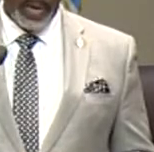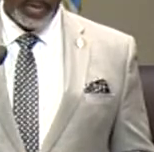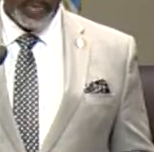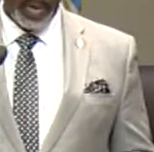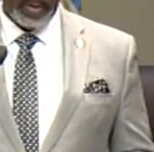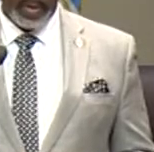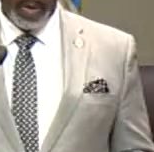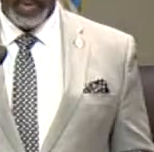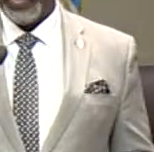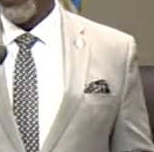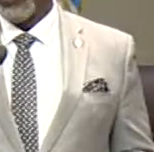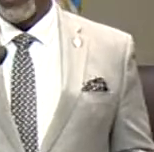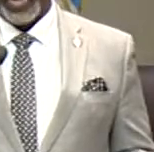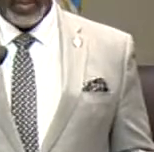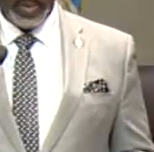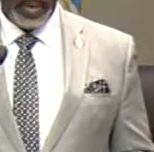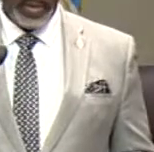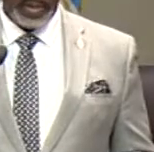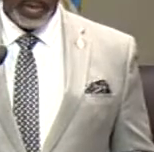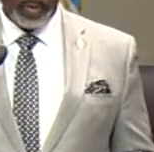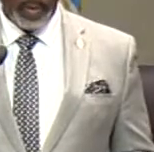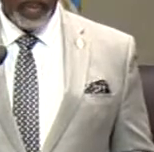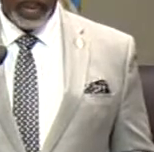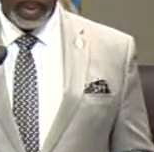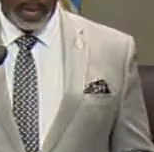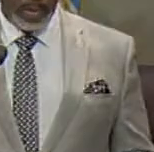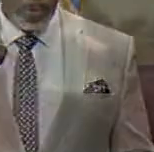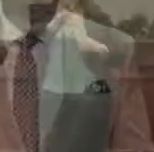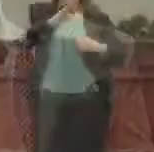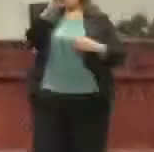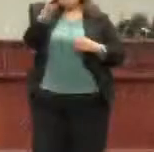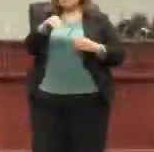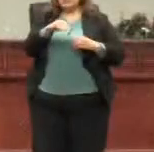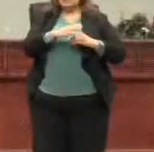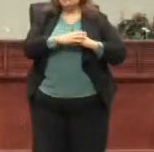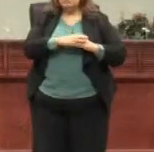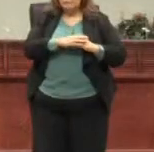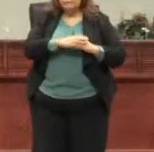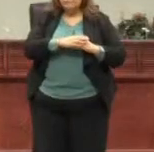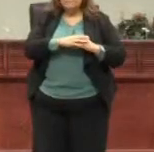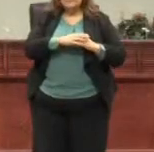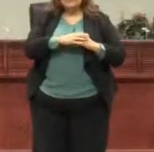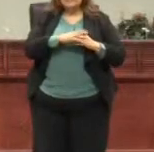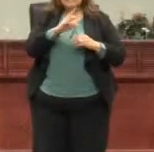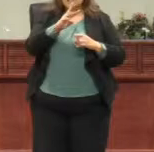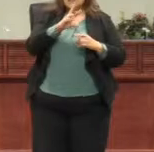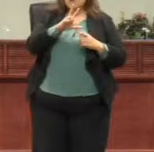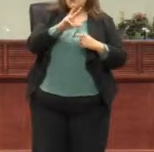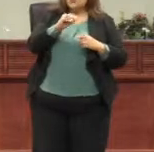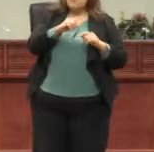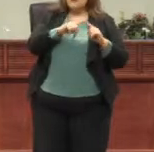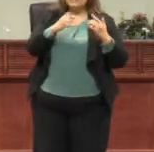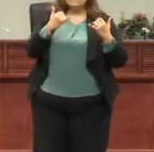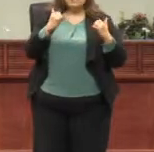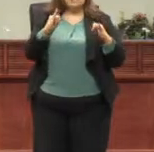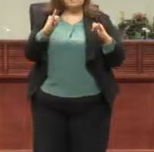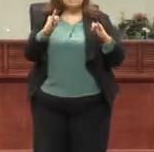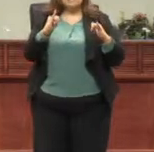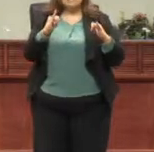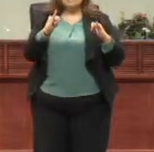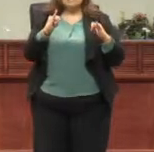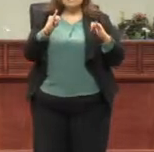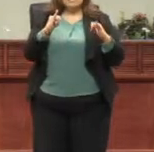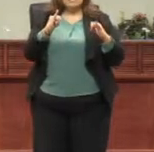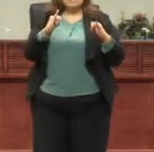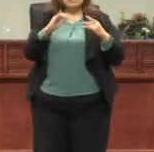Health estimates the number to be approximately 63%. Still, these are unprecedented numbers. I